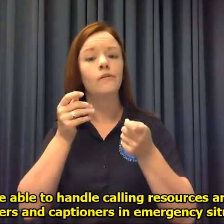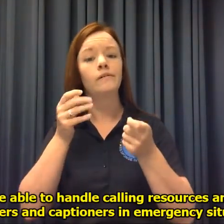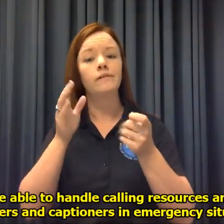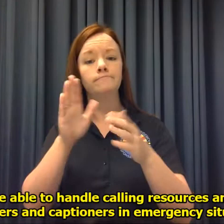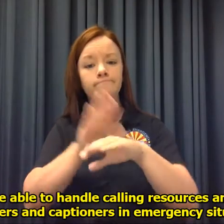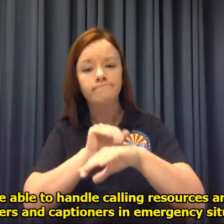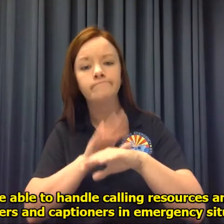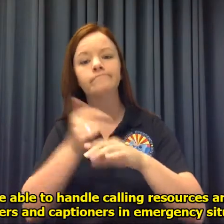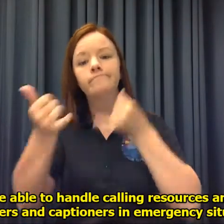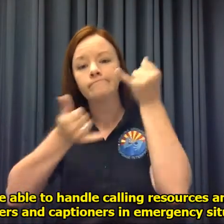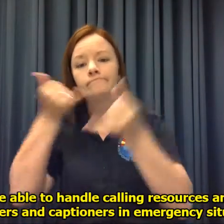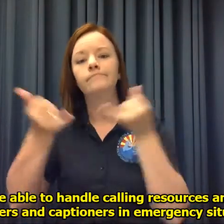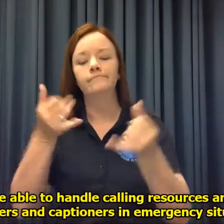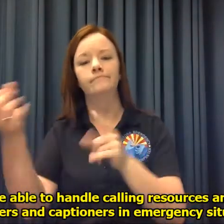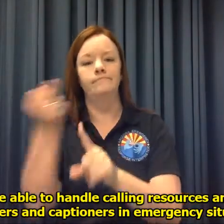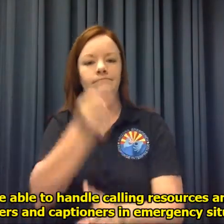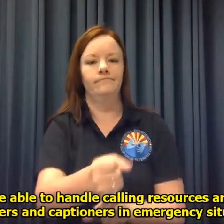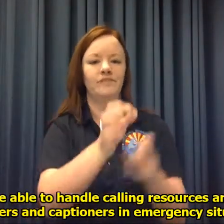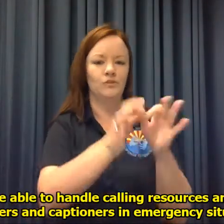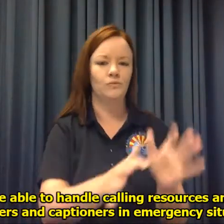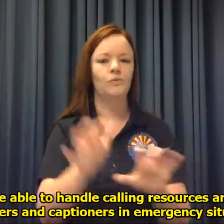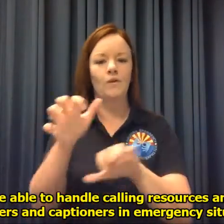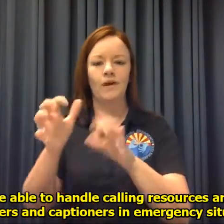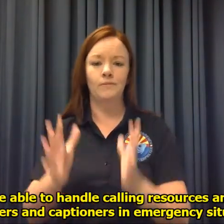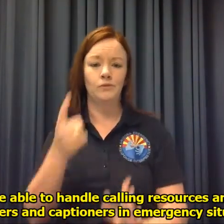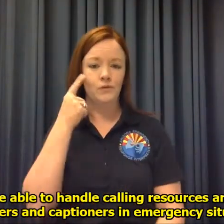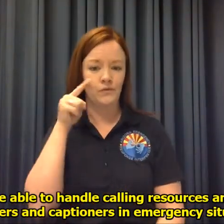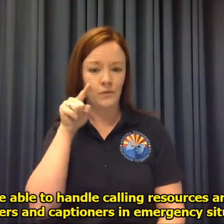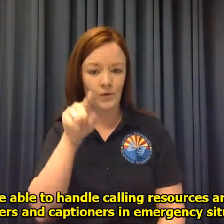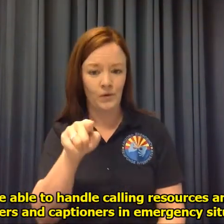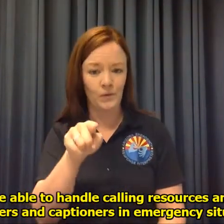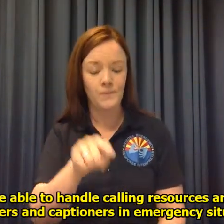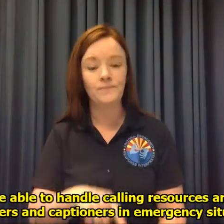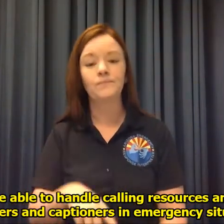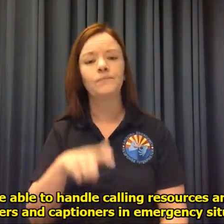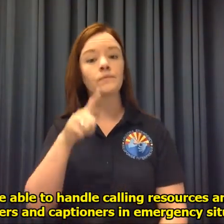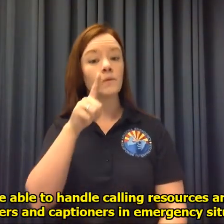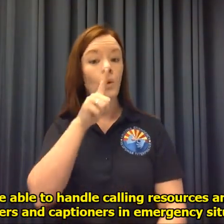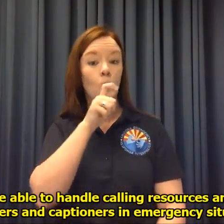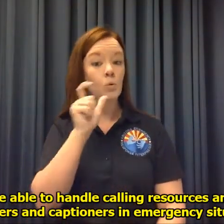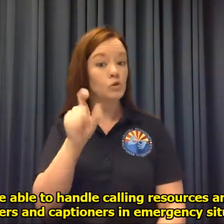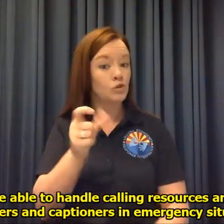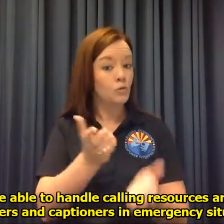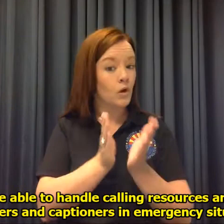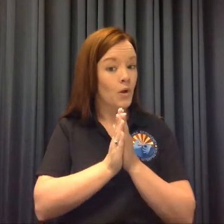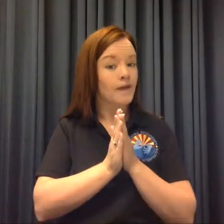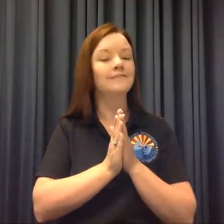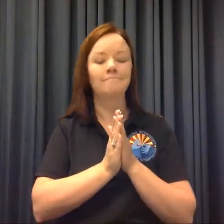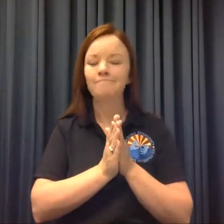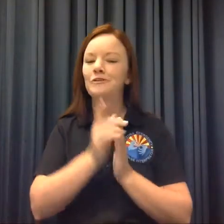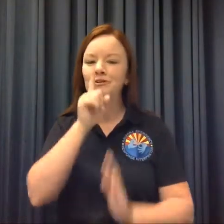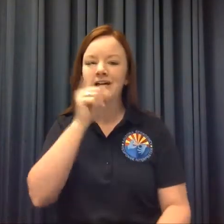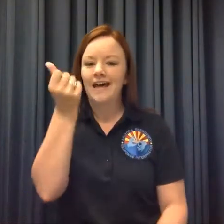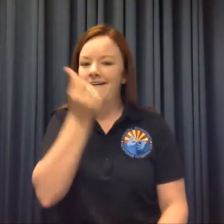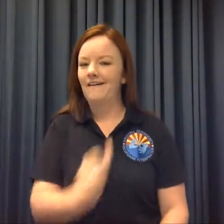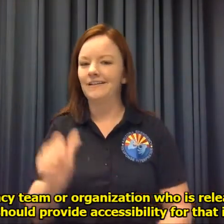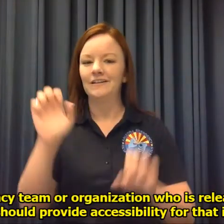They will be able to handle calling, resources, and placing interpreters and captioners in emergency situations.